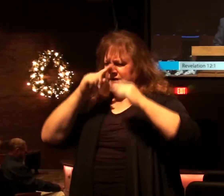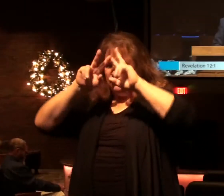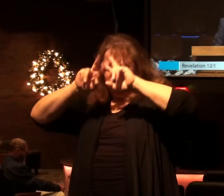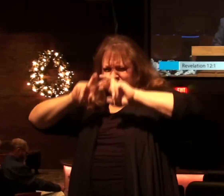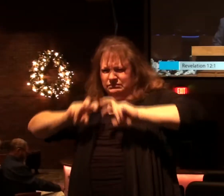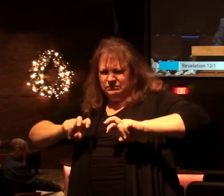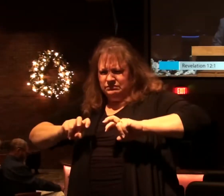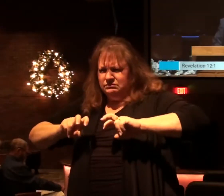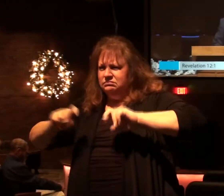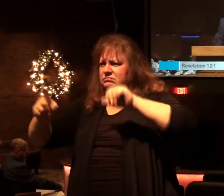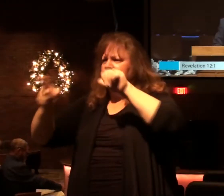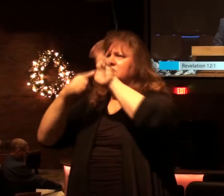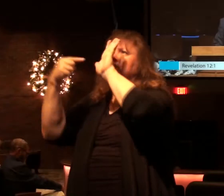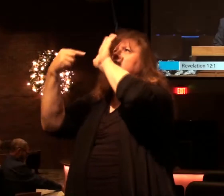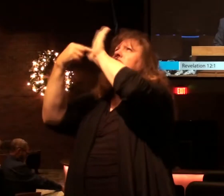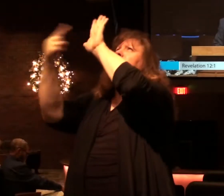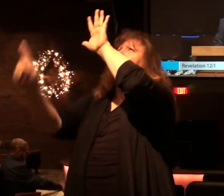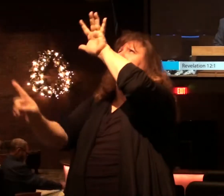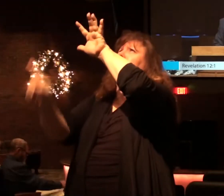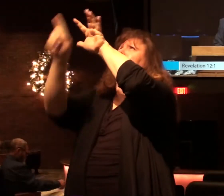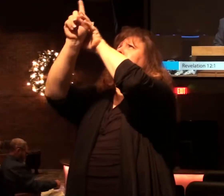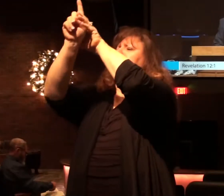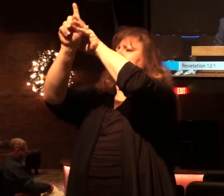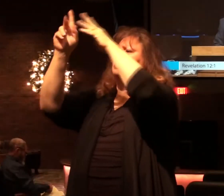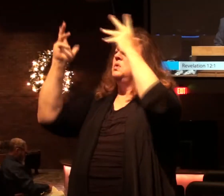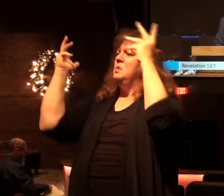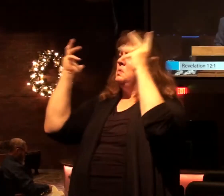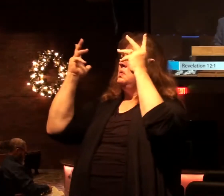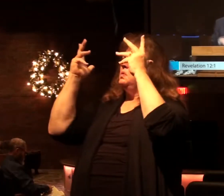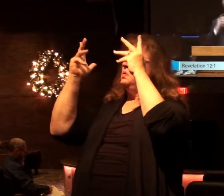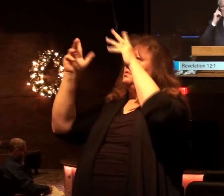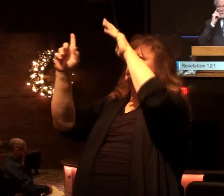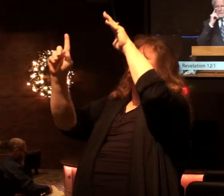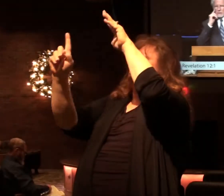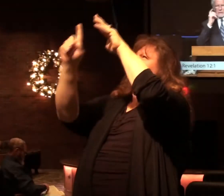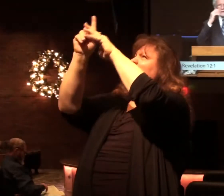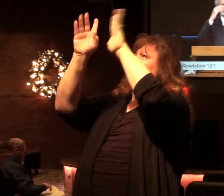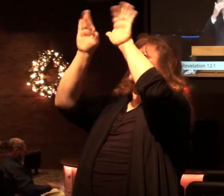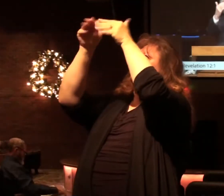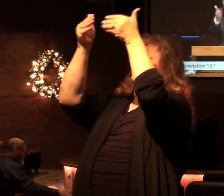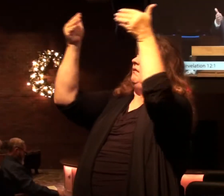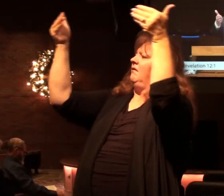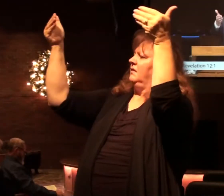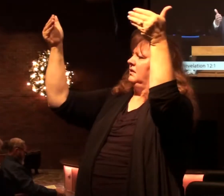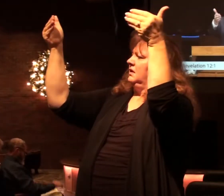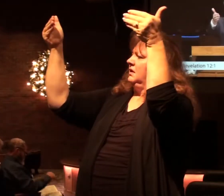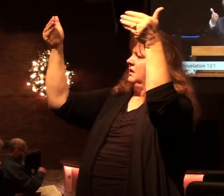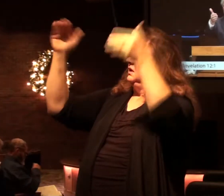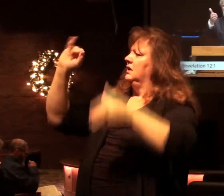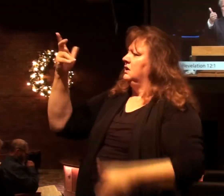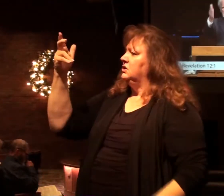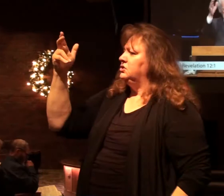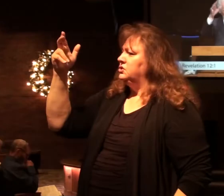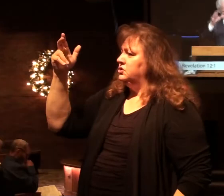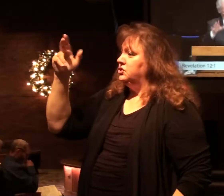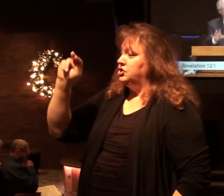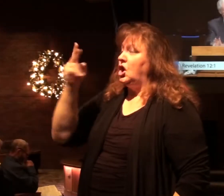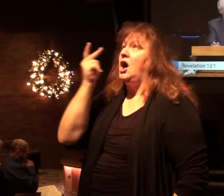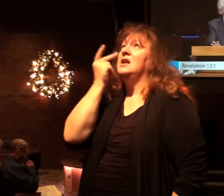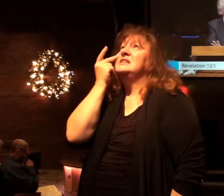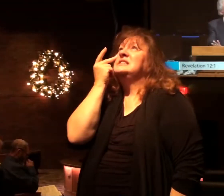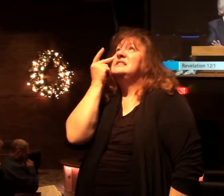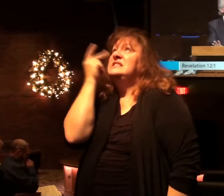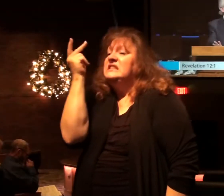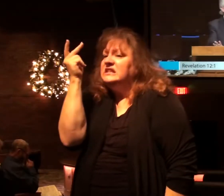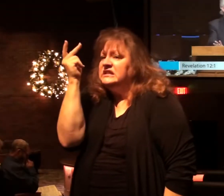out the first sign, a great sign, which appeared in heaven. So this is shown to John in heaven, and